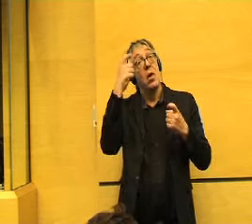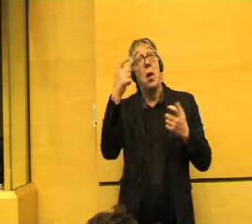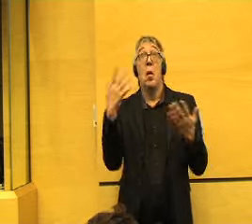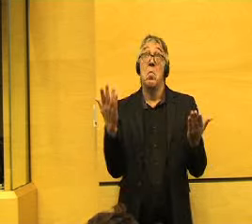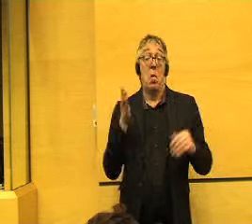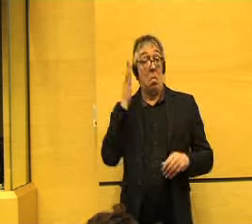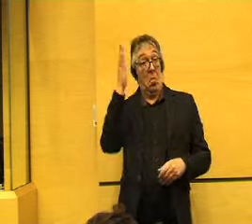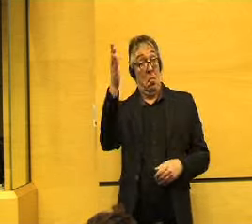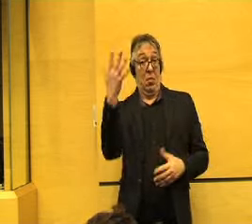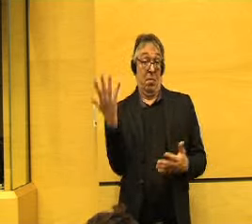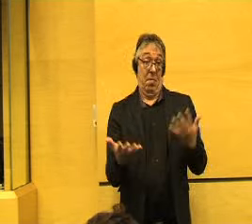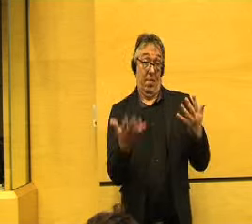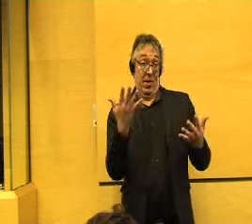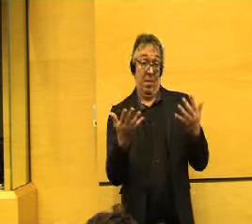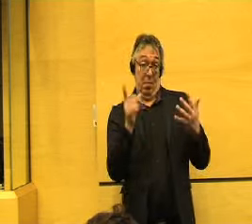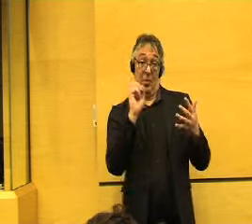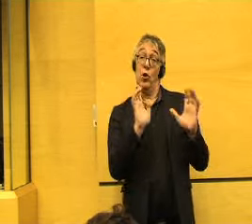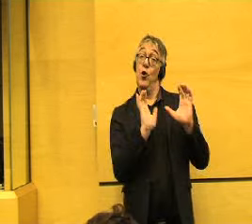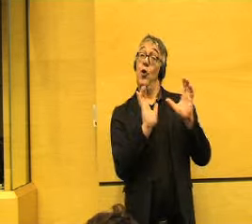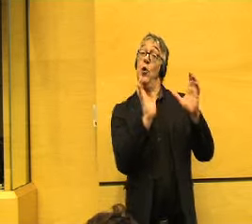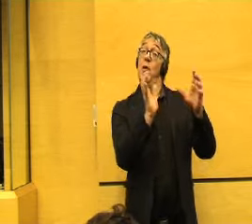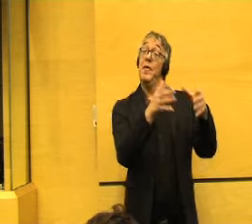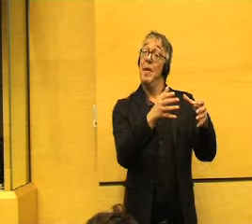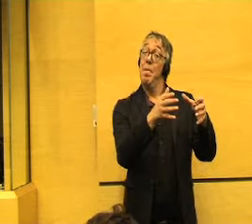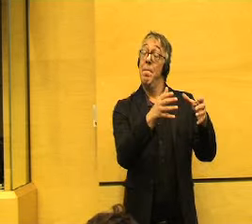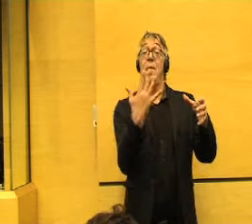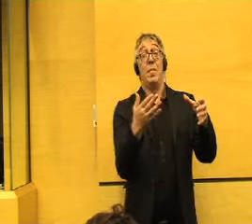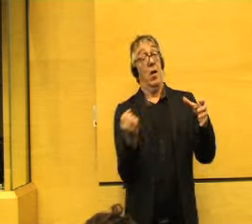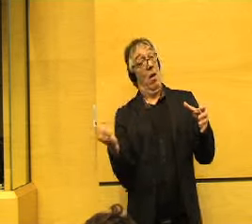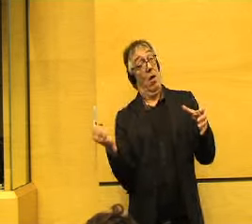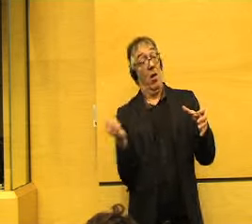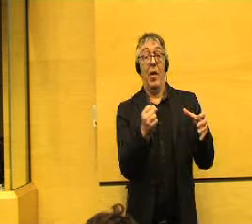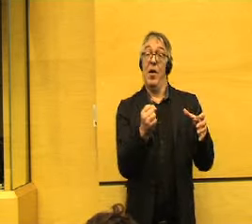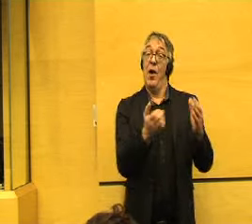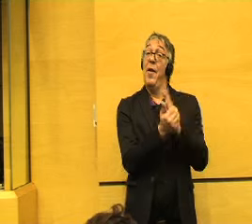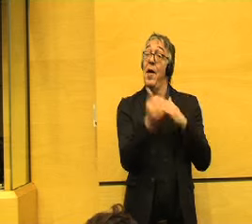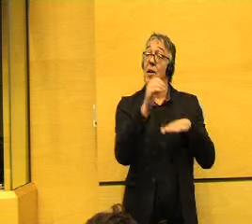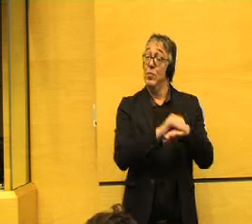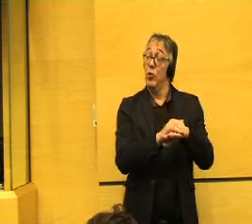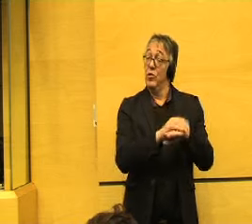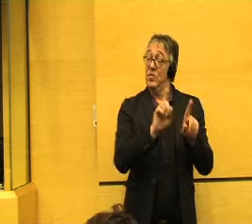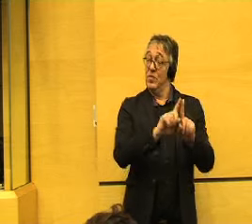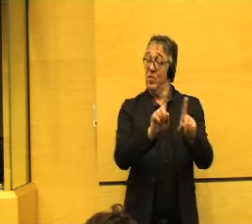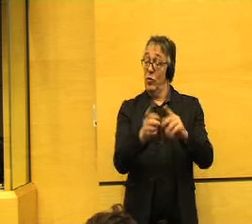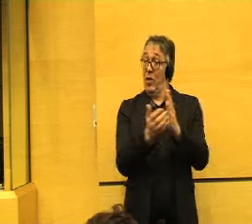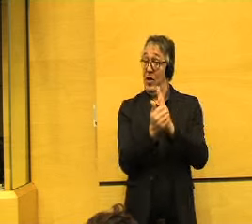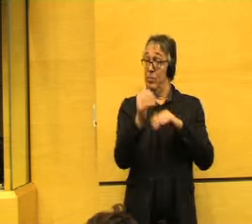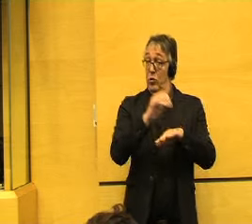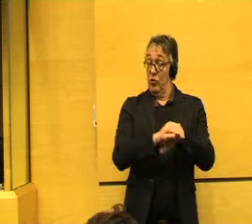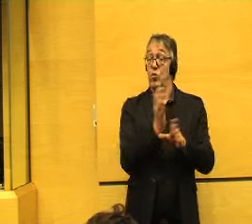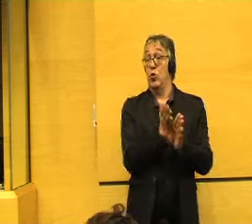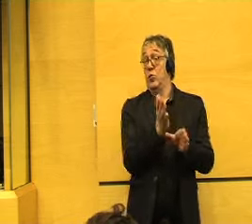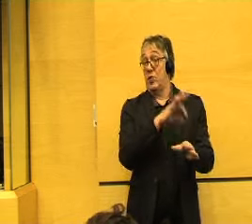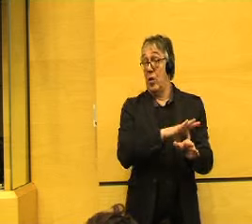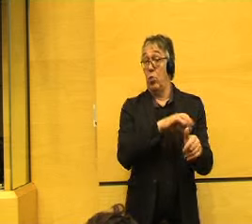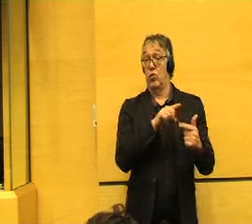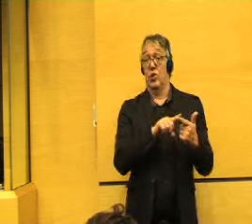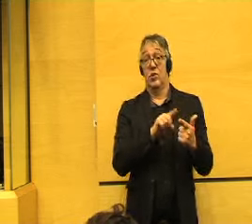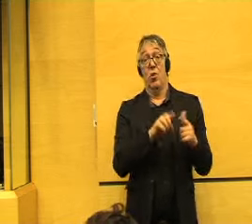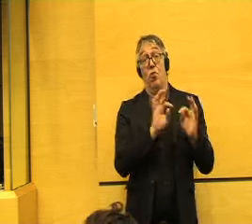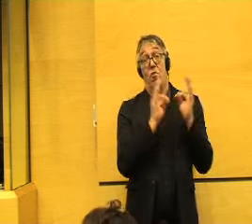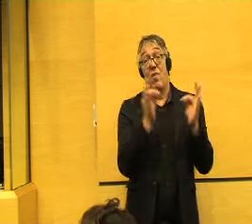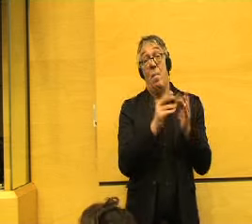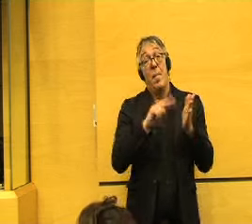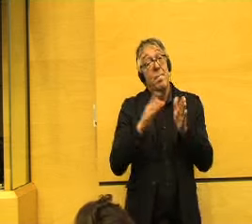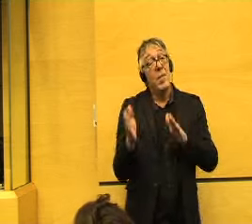multidisciplinary team approach consisting of experts from different fields such as a psychiatrist, family